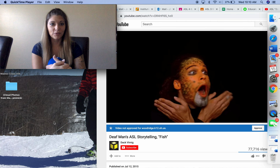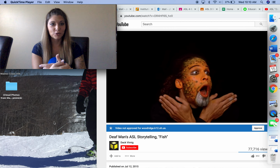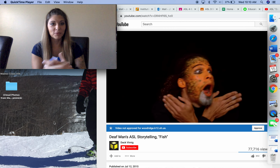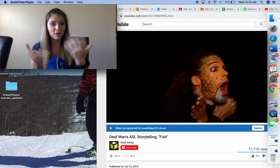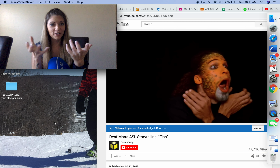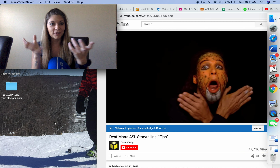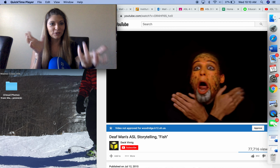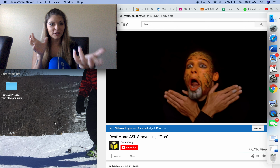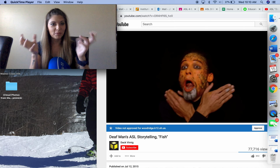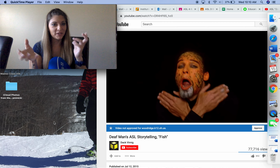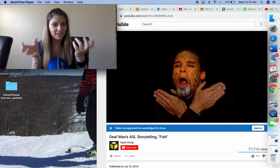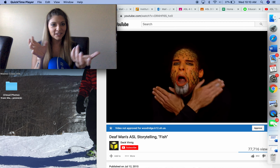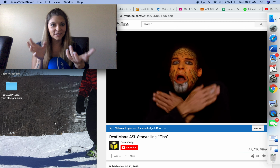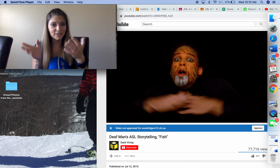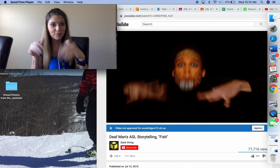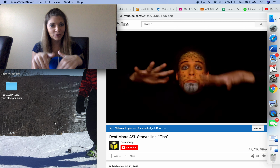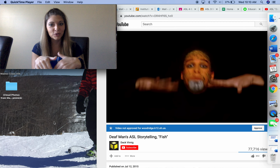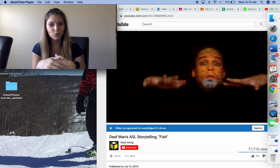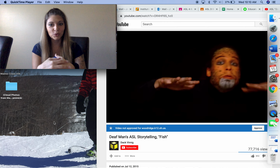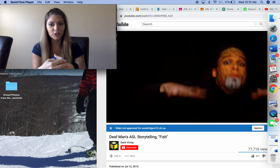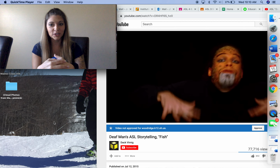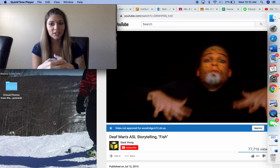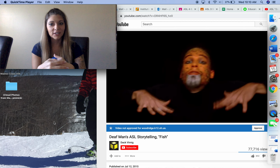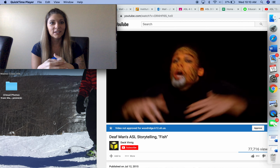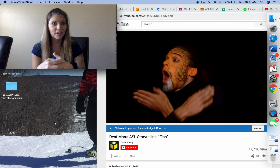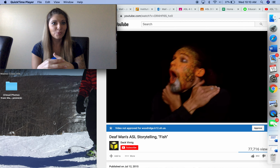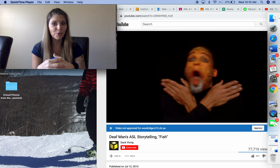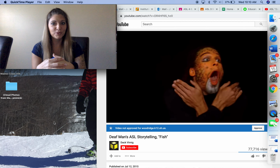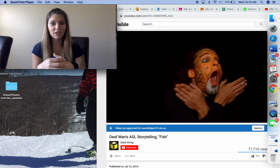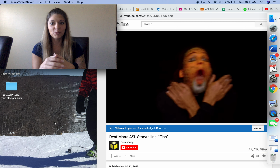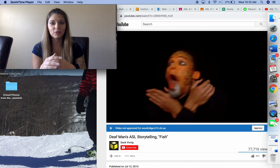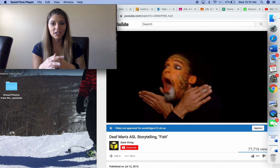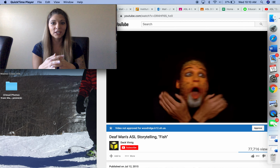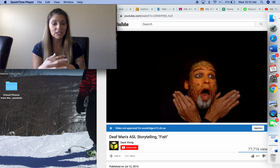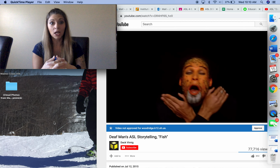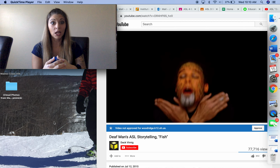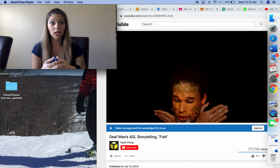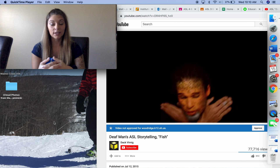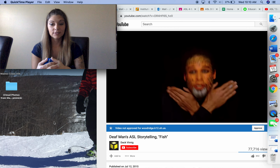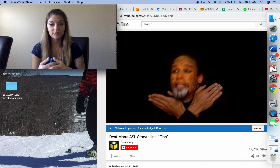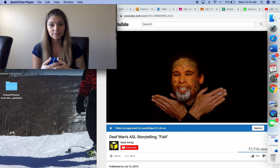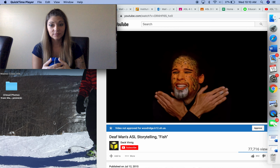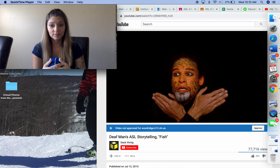So the fisherman got it, they look how big it is, and they put it in the cooler. Now the boat's like moving. He's like,